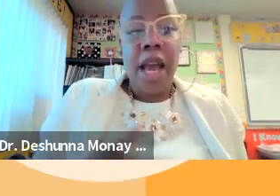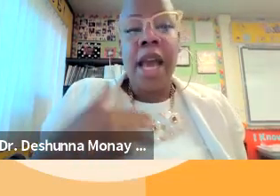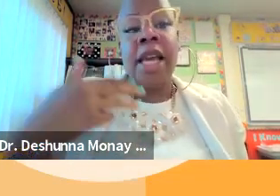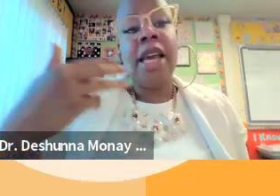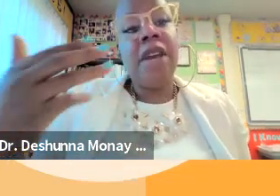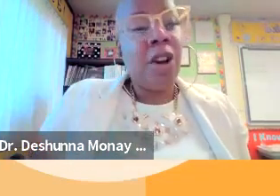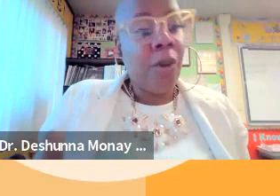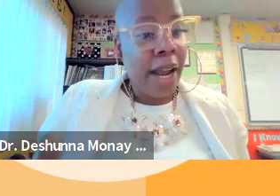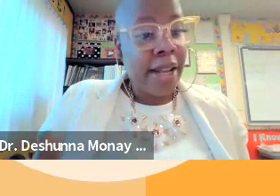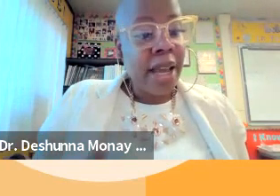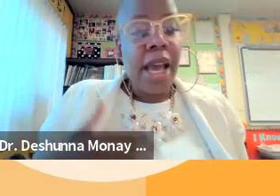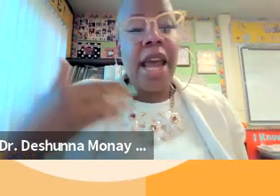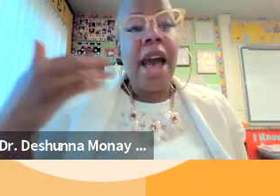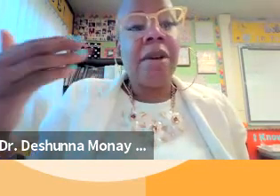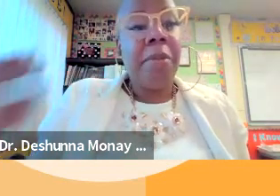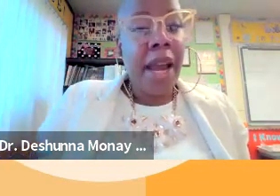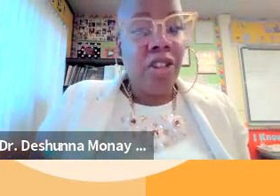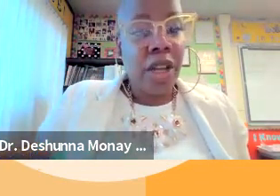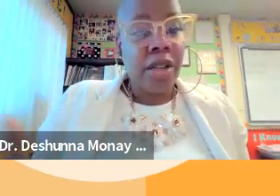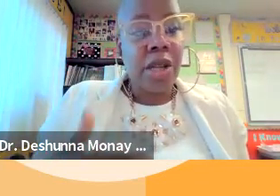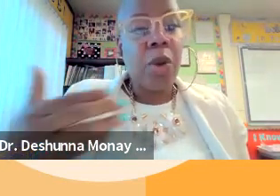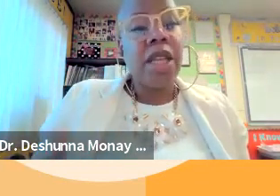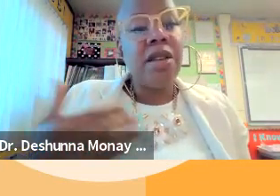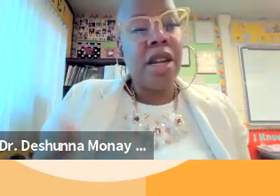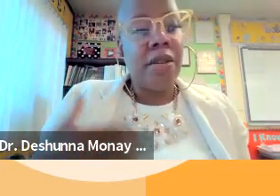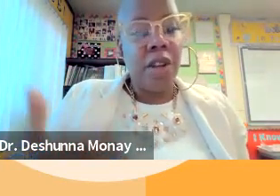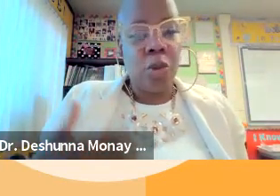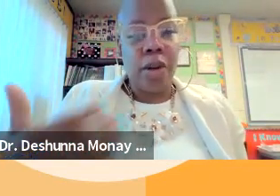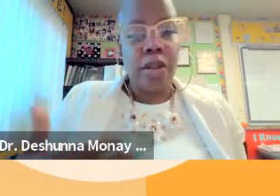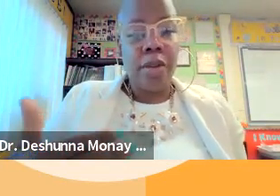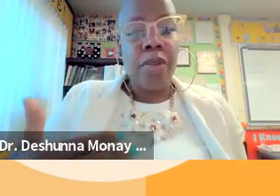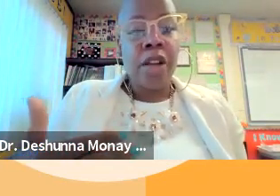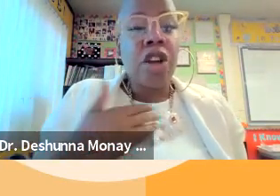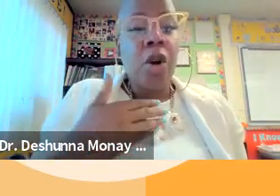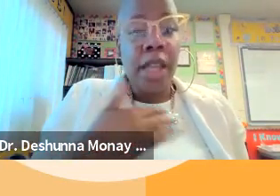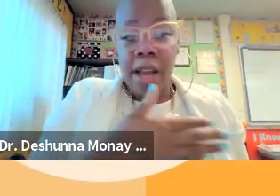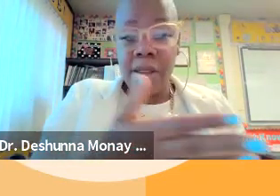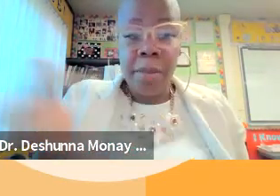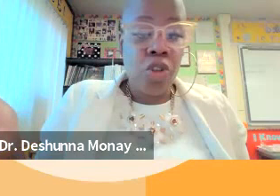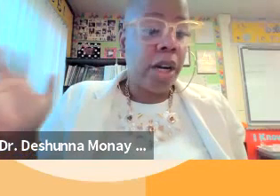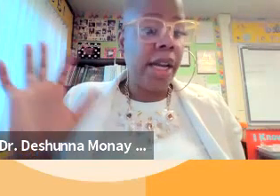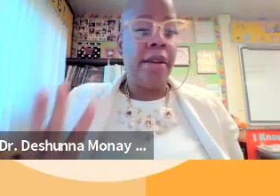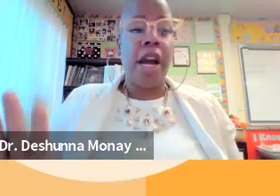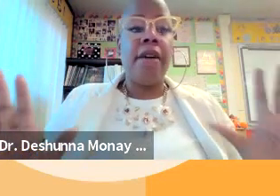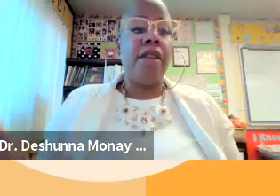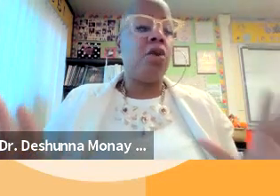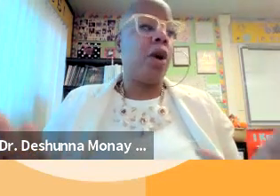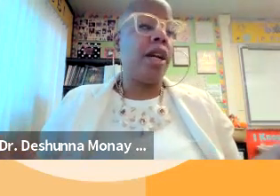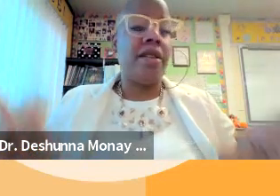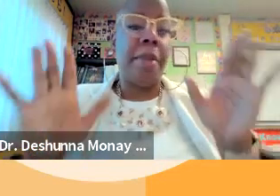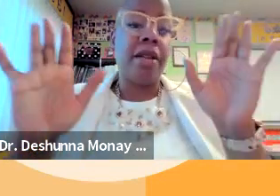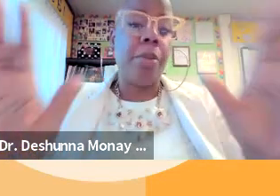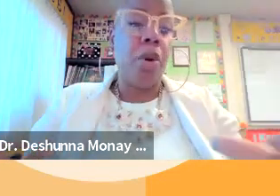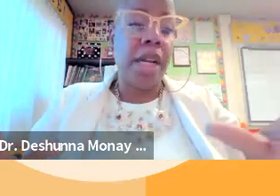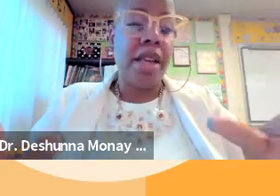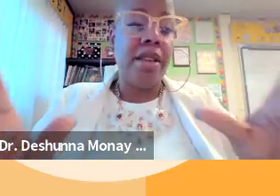forgiving and giving grace and having patience with these individuals. So yes, the majority of this work